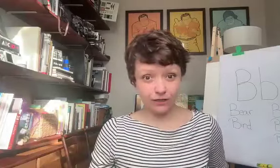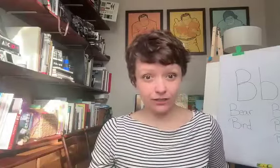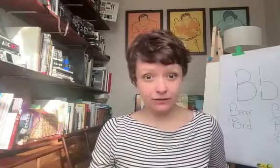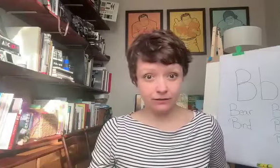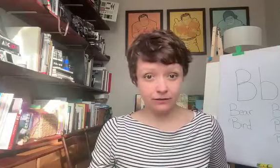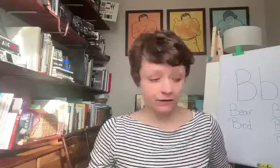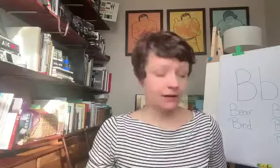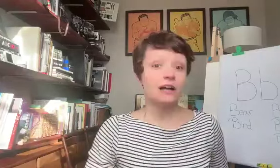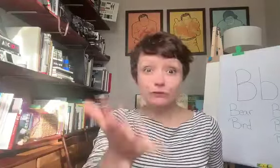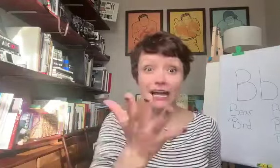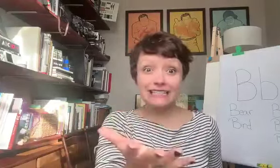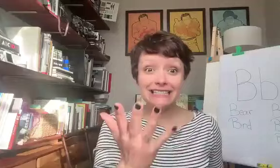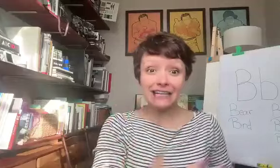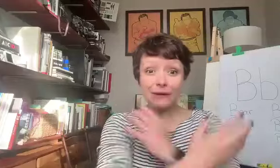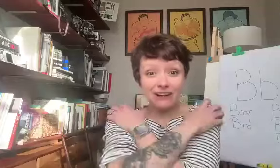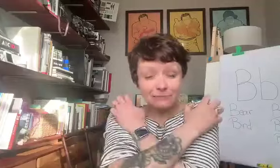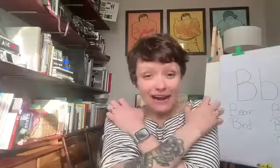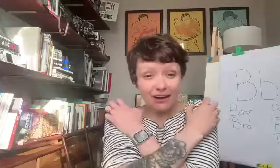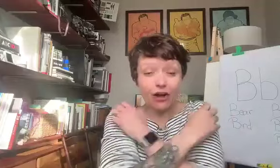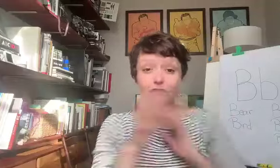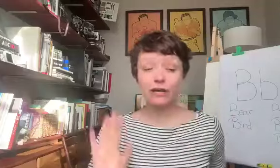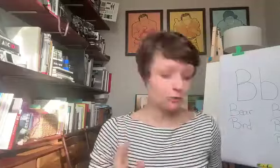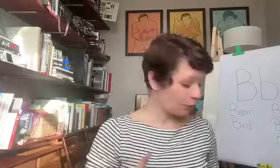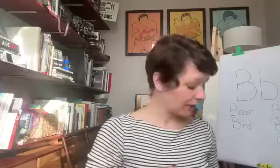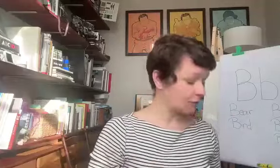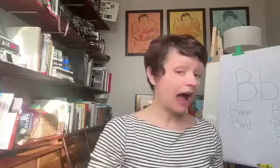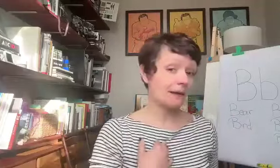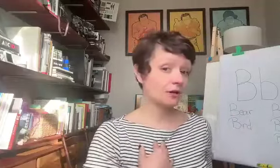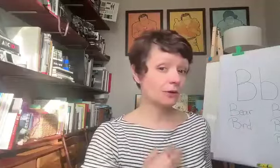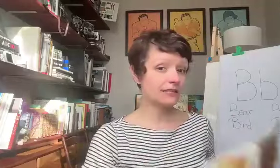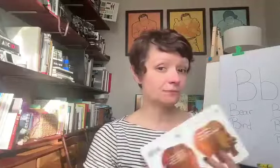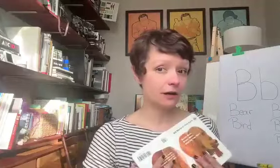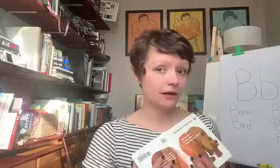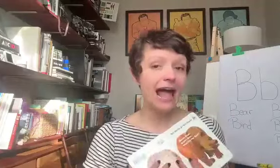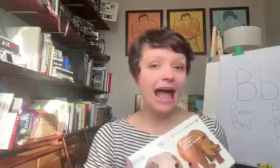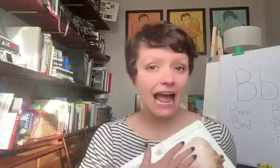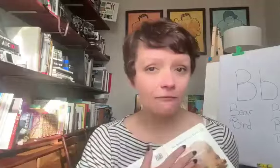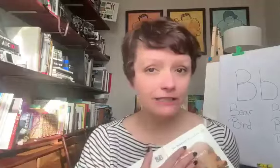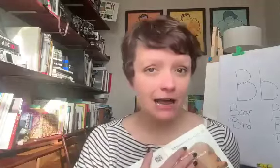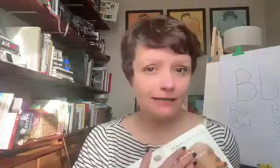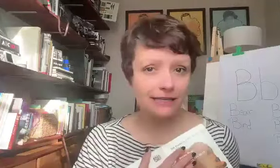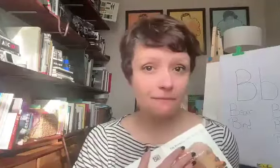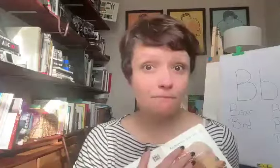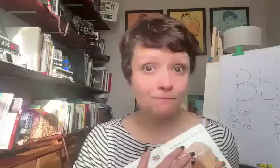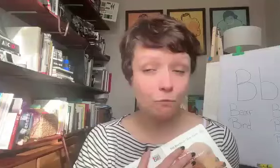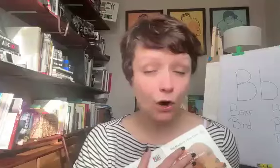language? That's exactly right, friends, bear. So here's what we're gonna do. I'm gonna read this book, and every time I say the